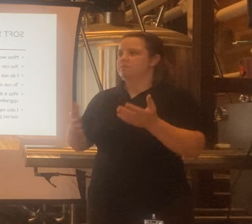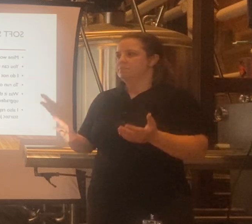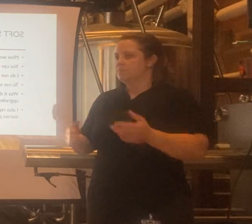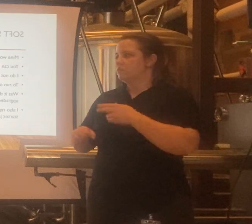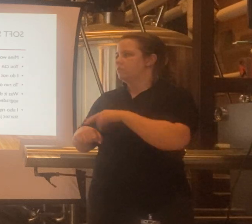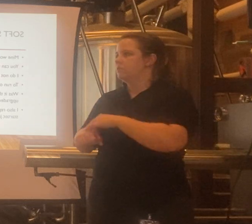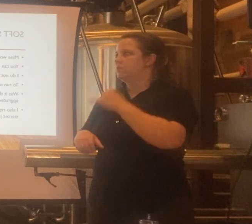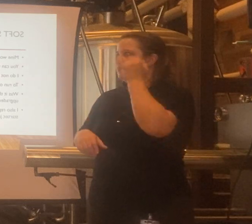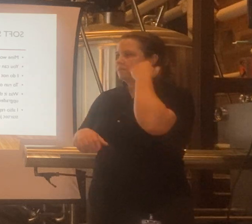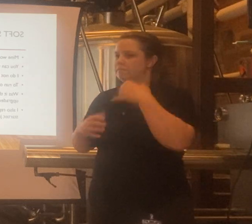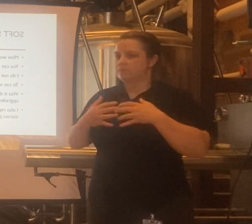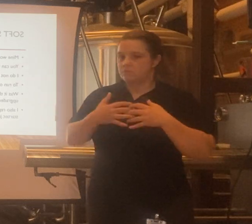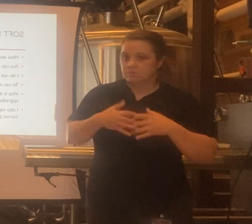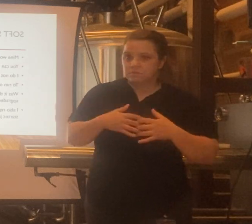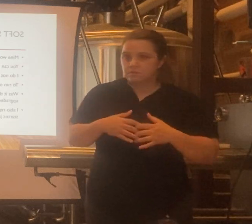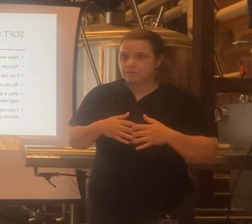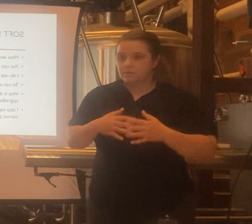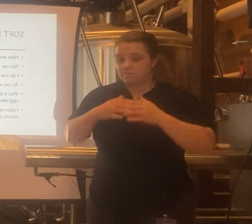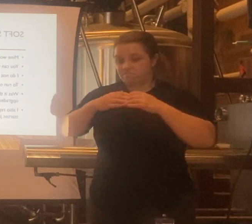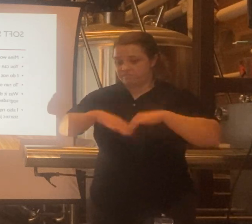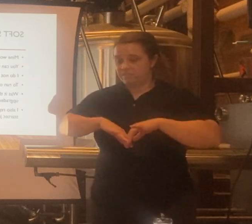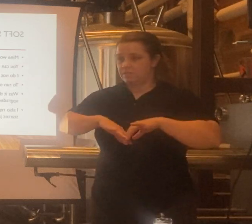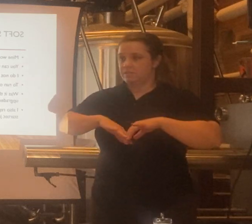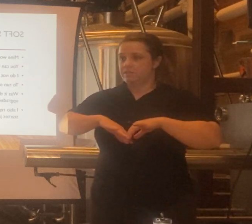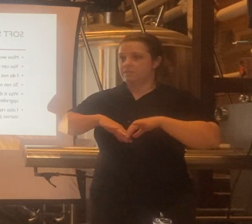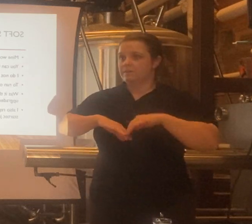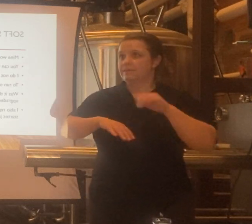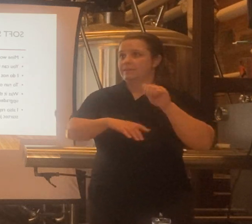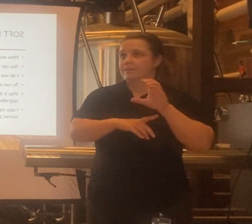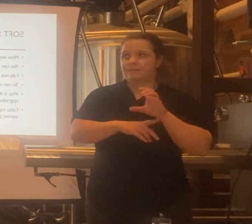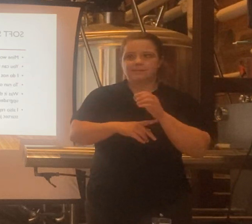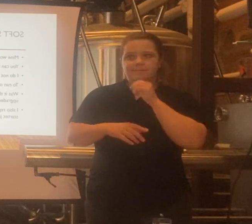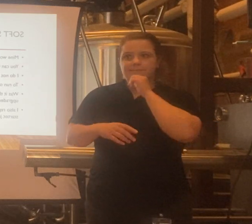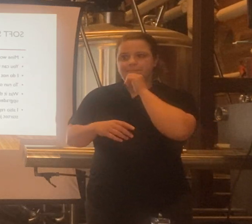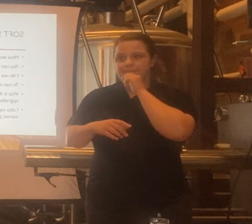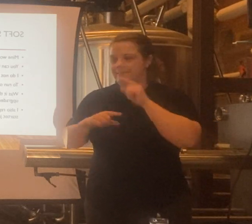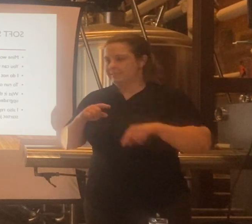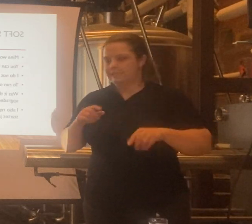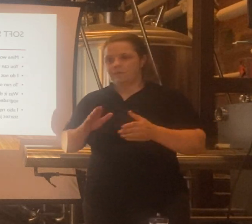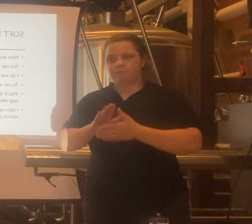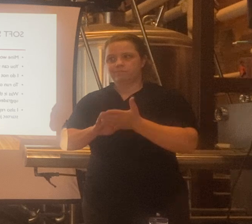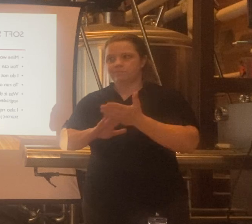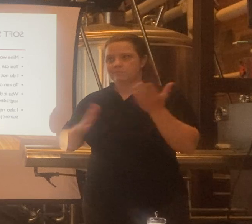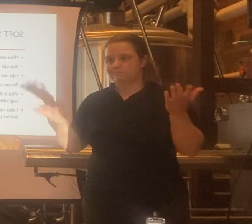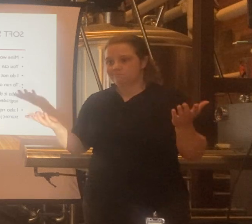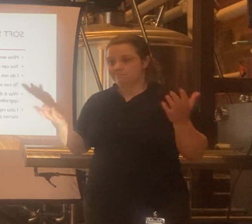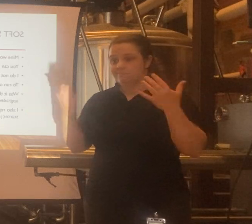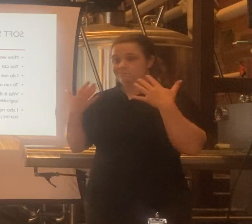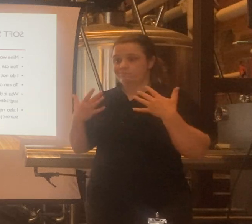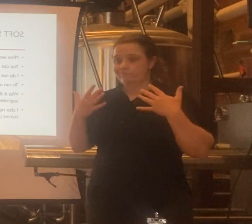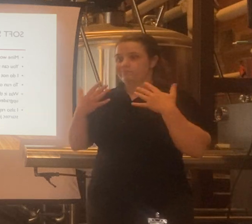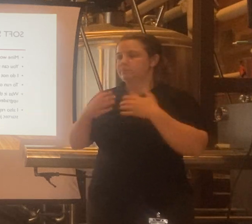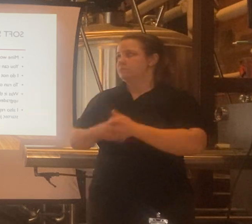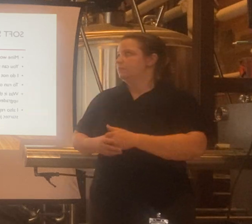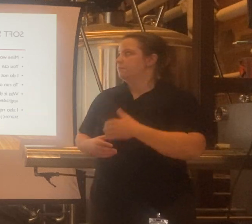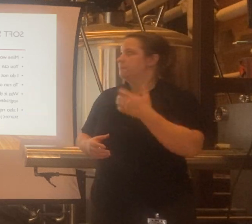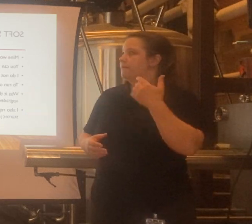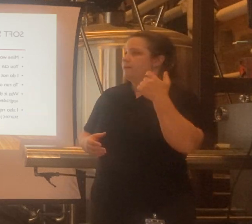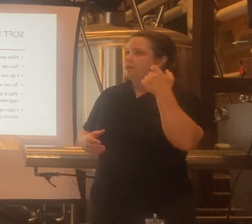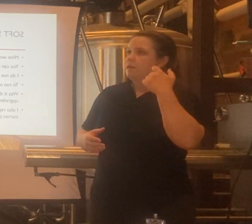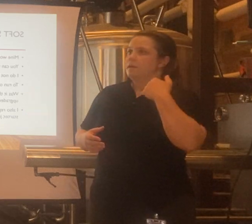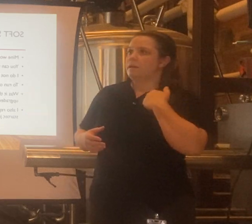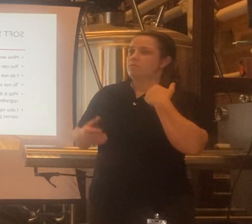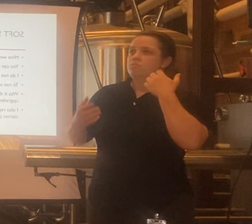thing fails, you're not running the air conditioner on generator, so that's a bummer. That's where I really would have loved to have had another mini split in our living room